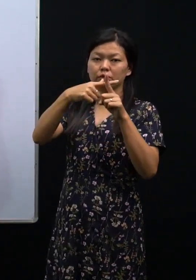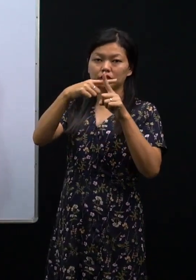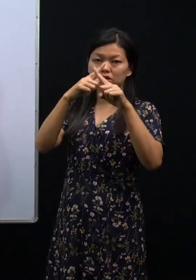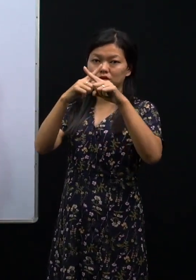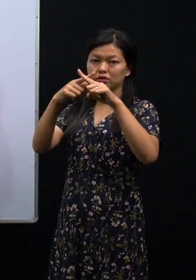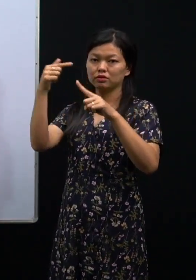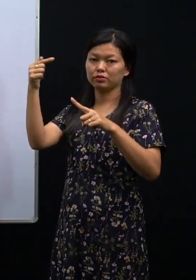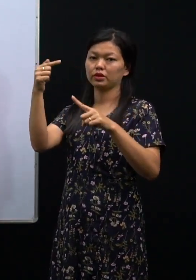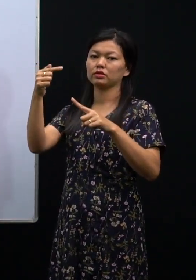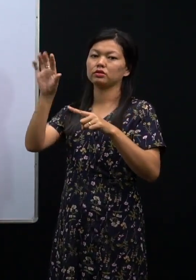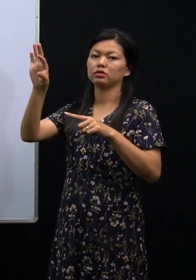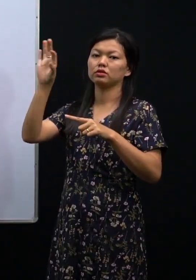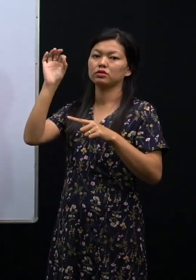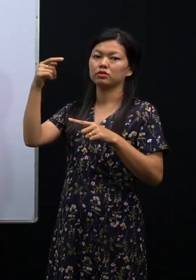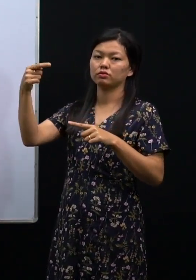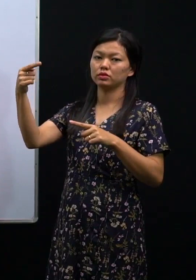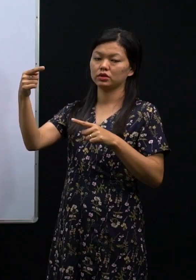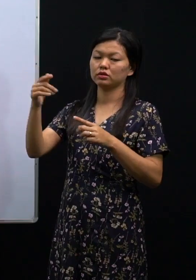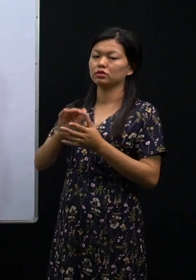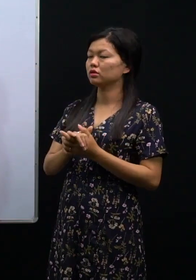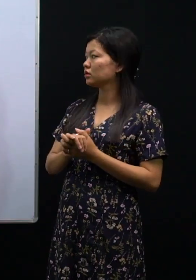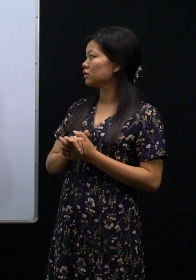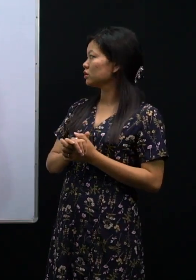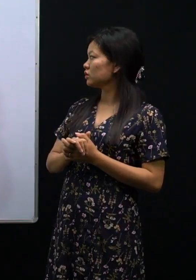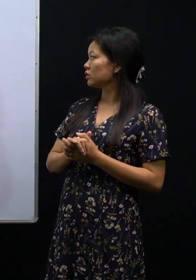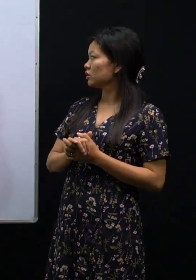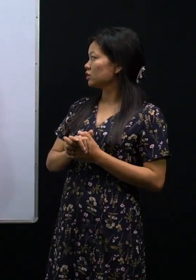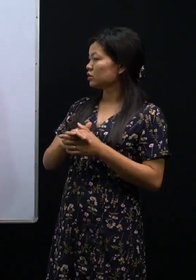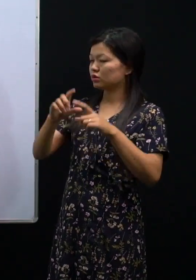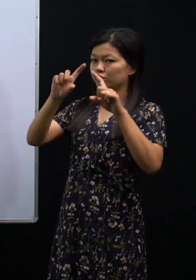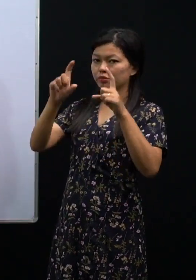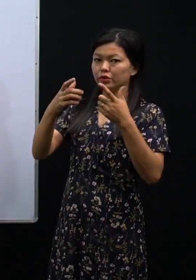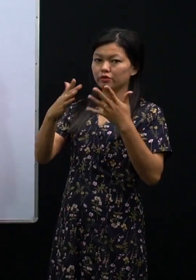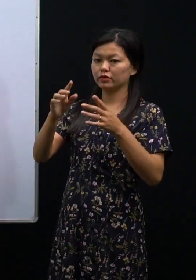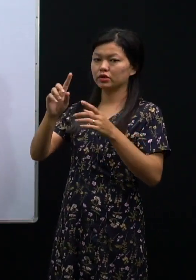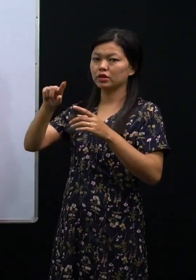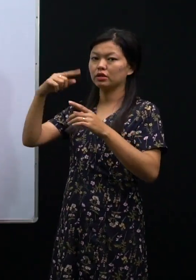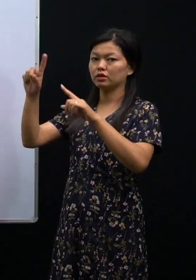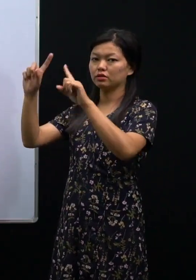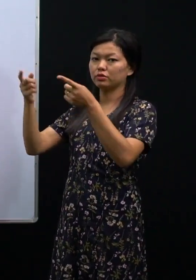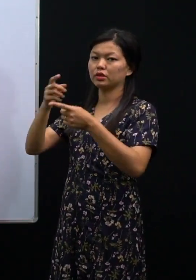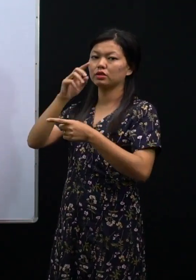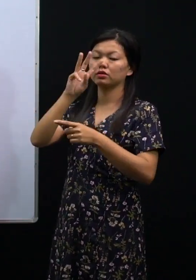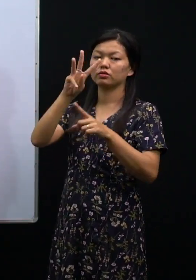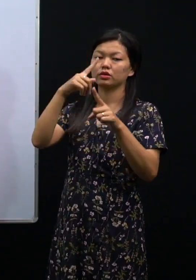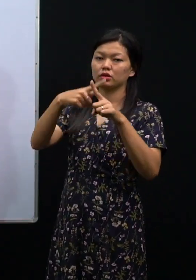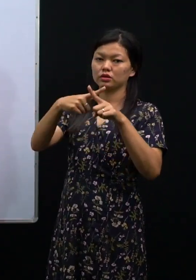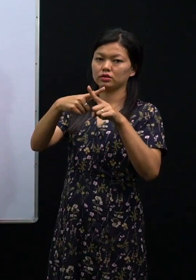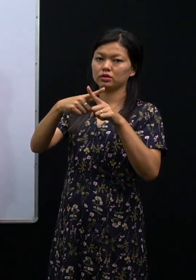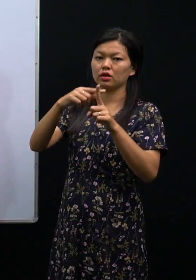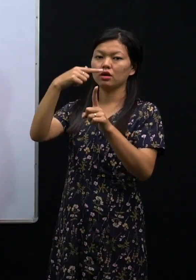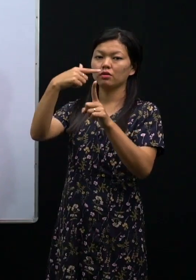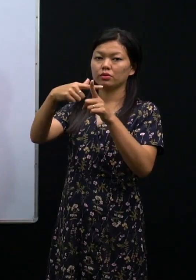Clear? And after close bracket, the first term, what is the first term? 3x. The first term write again. And